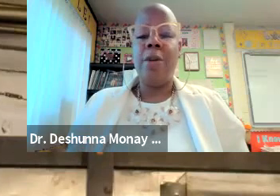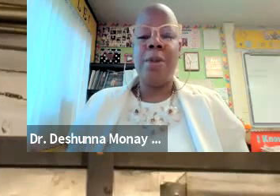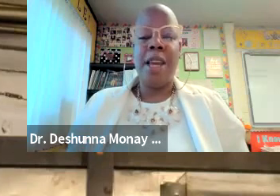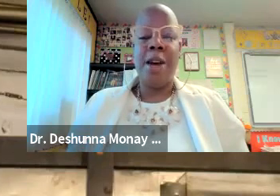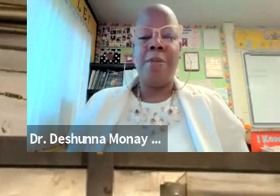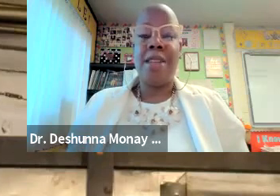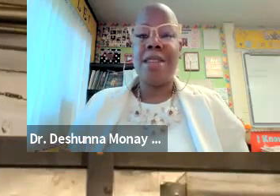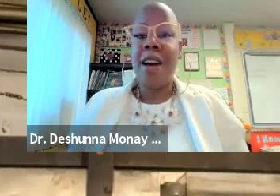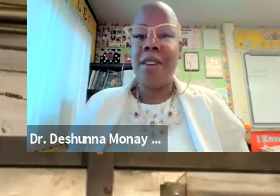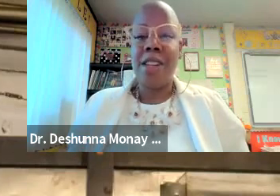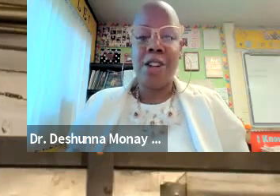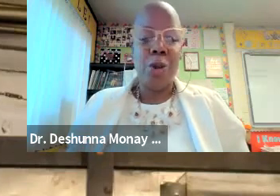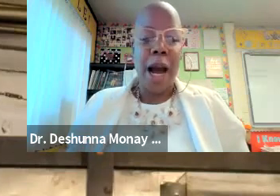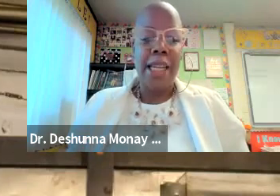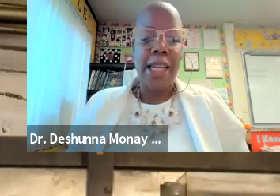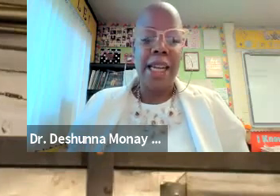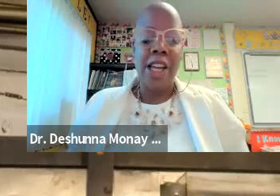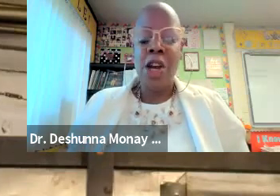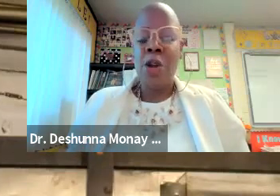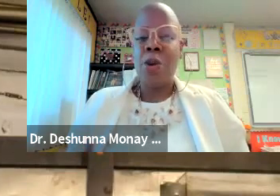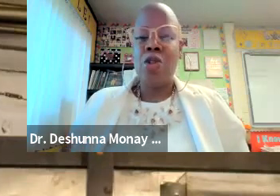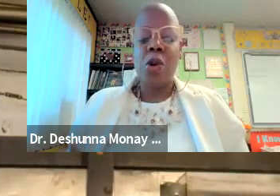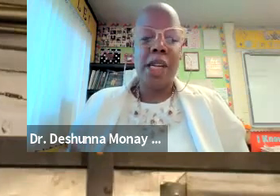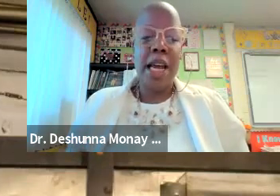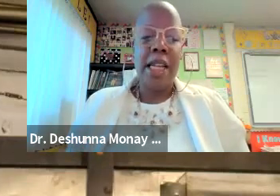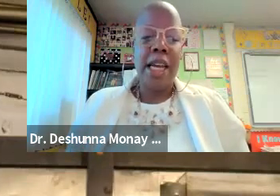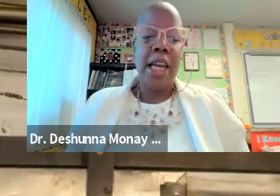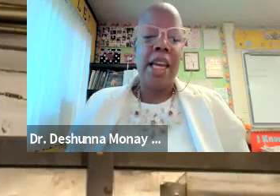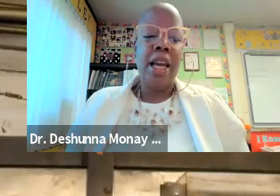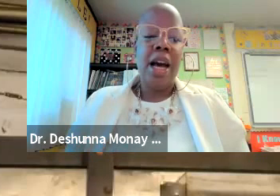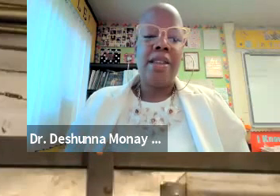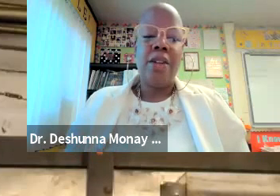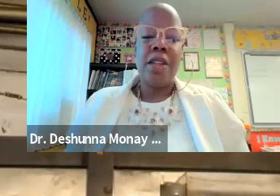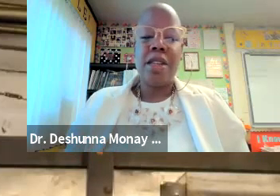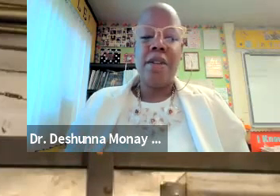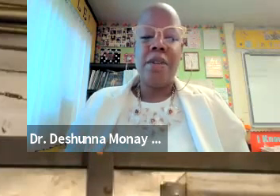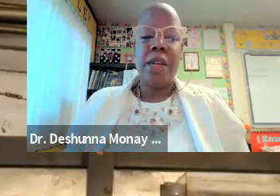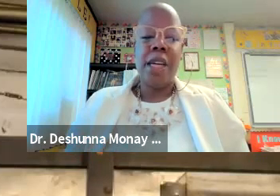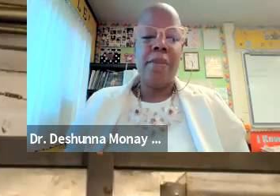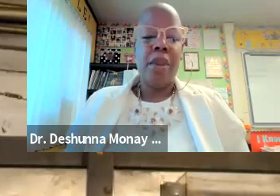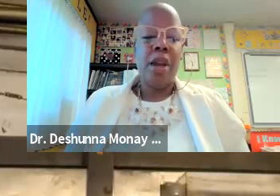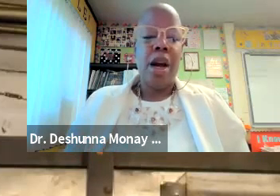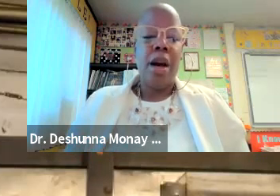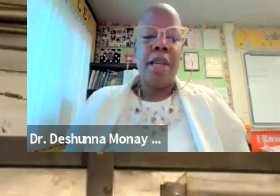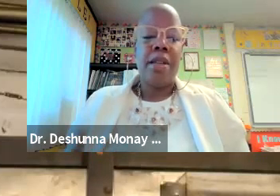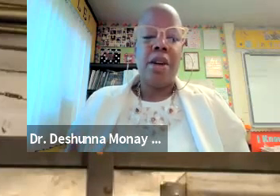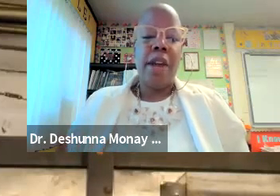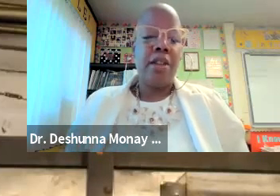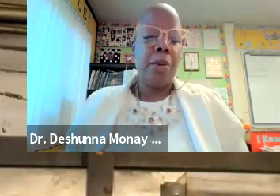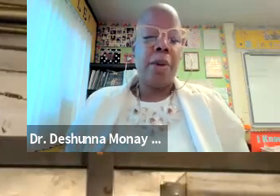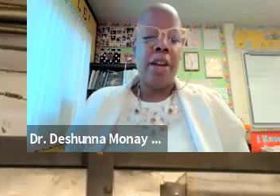to help them discover their true identity through storytelling, self-discovery,